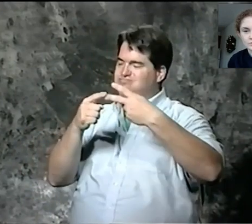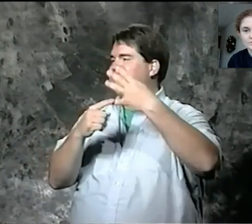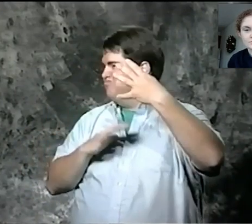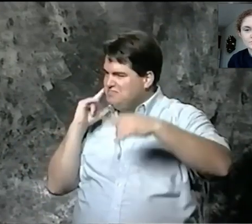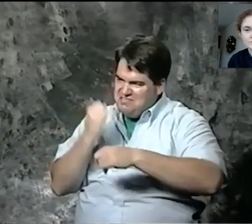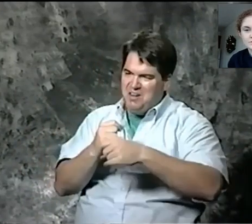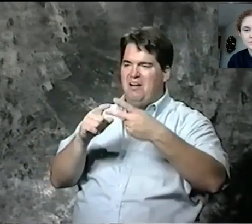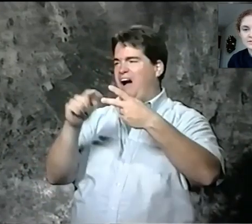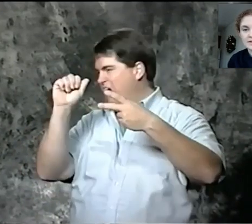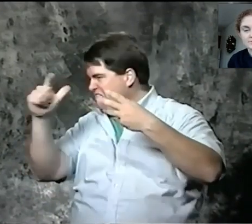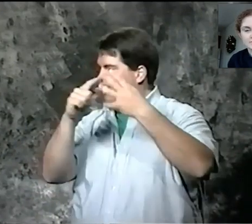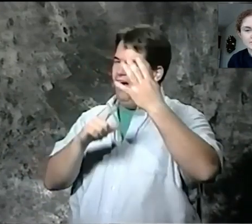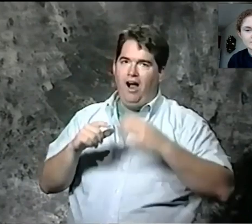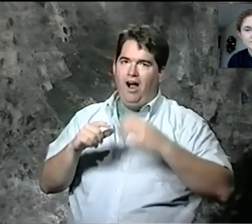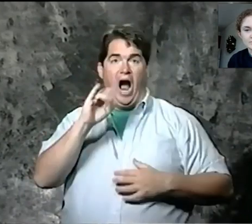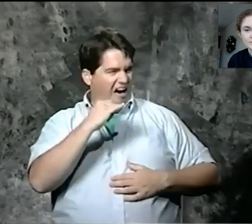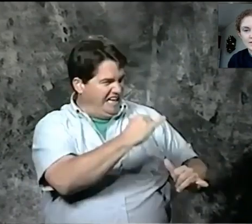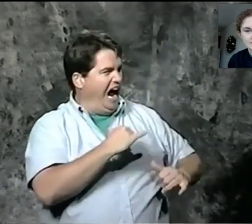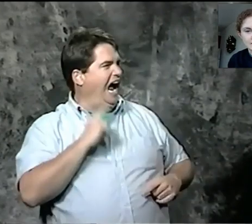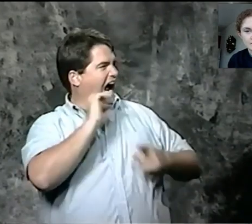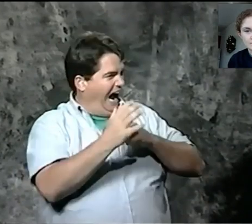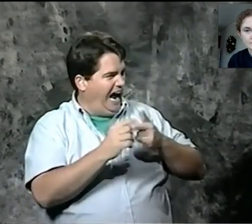culture and everything with ASL.